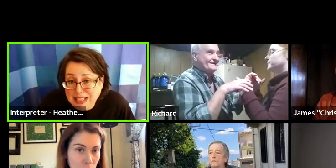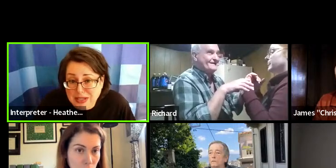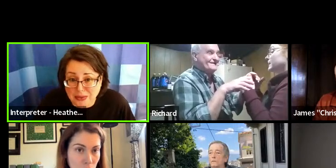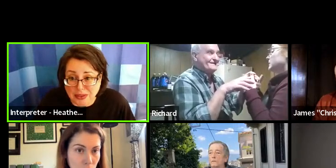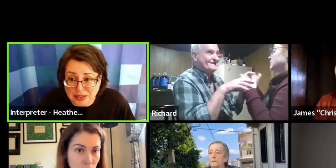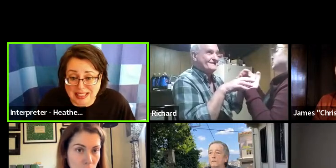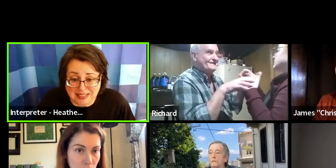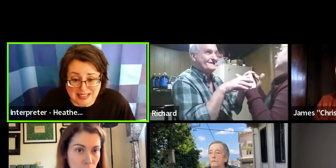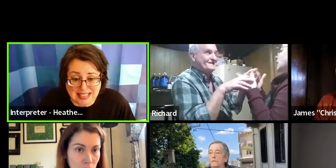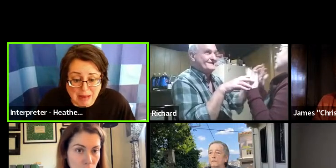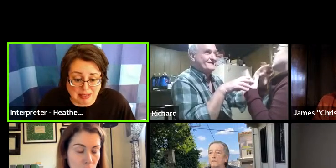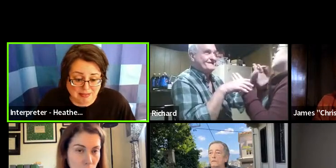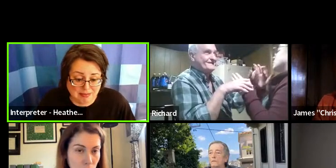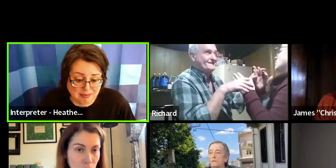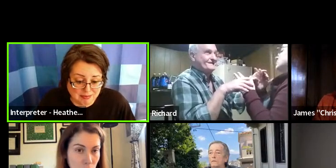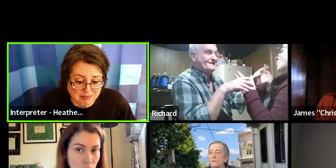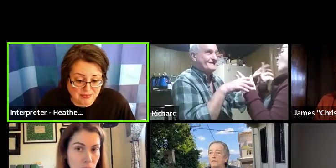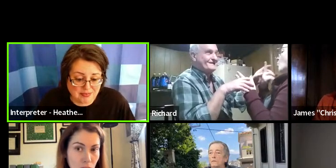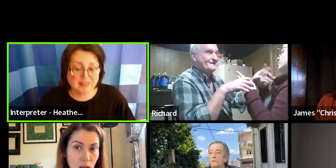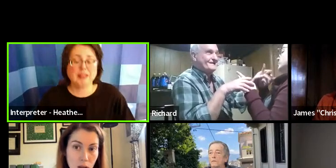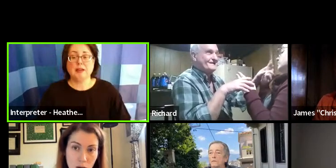making a spectacle and looking at this happen.